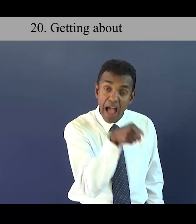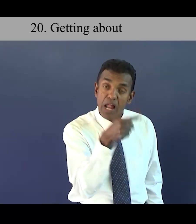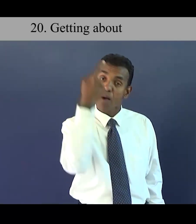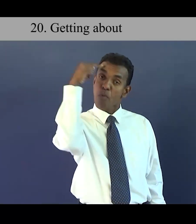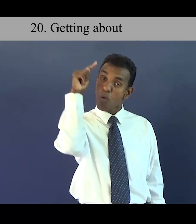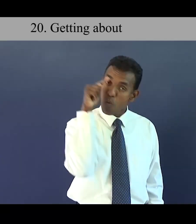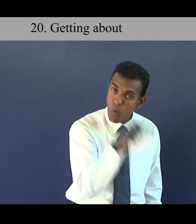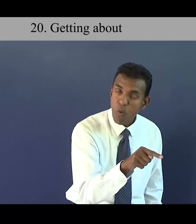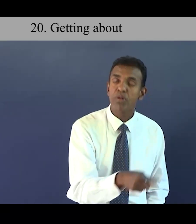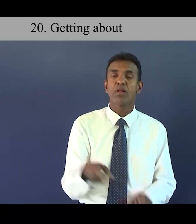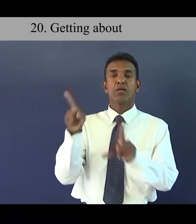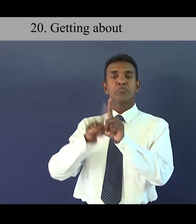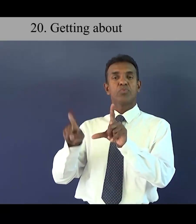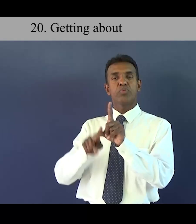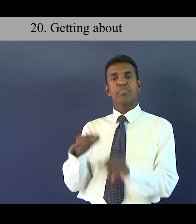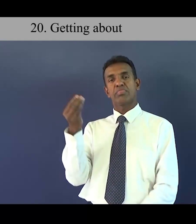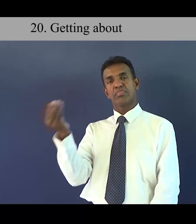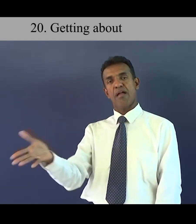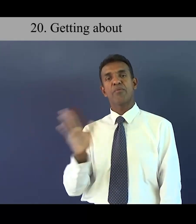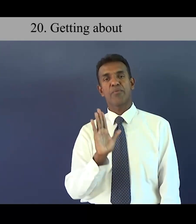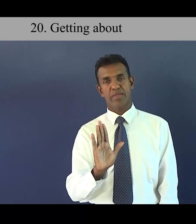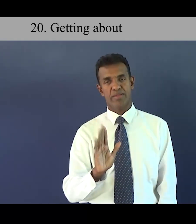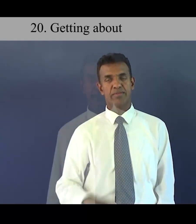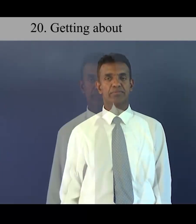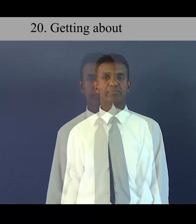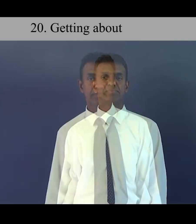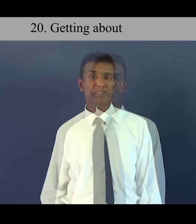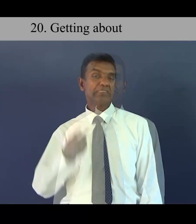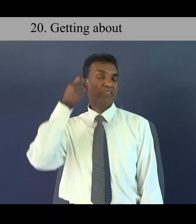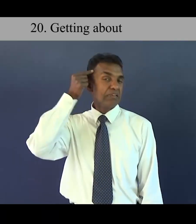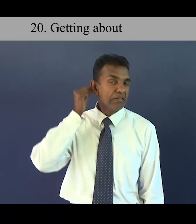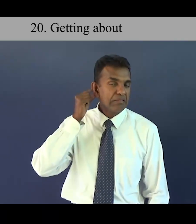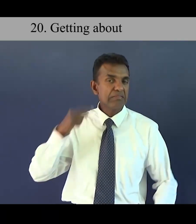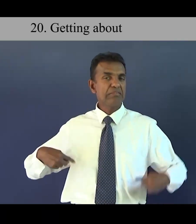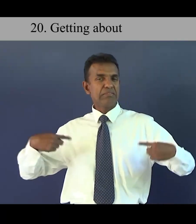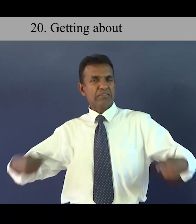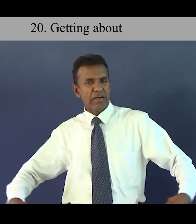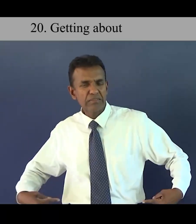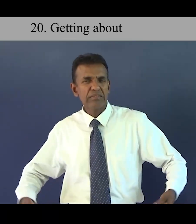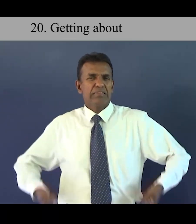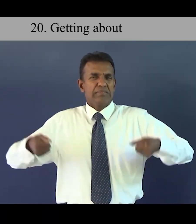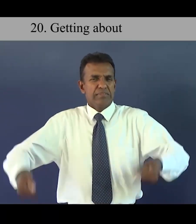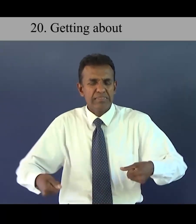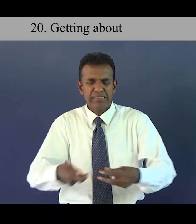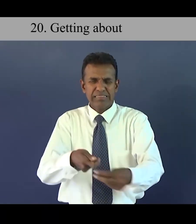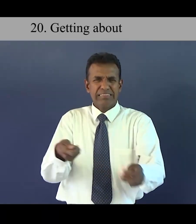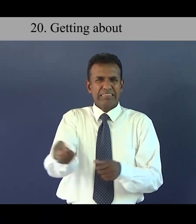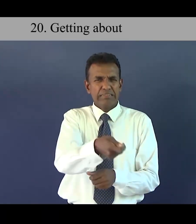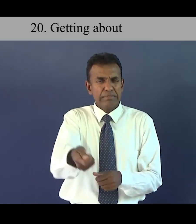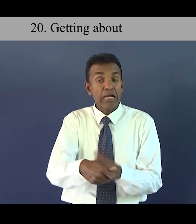Get companies that make aids to think about all different needs of